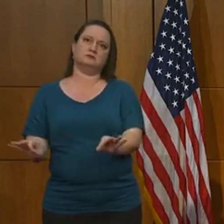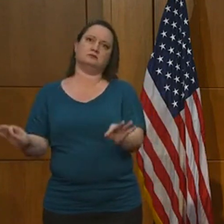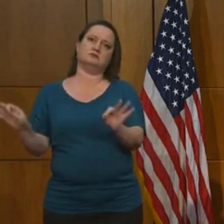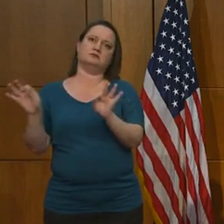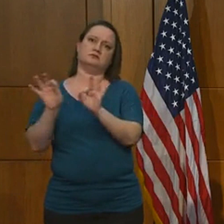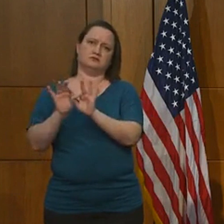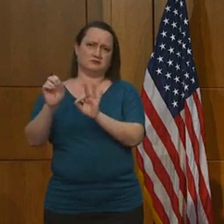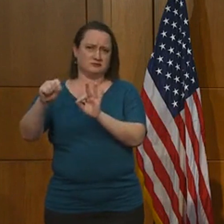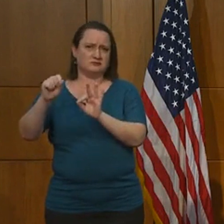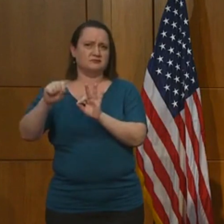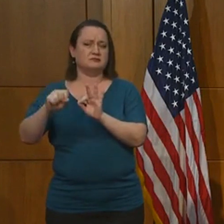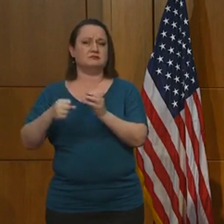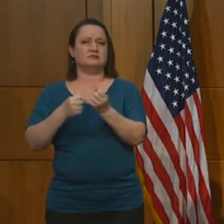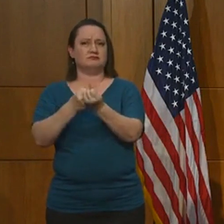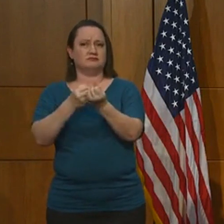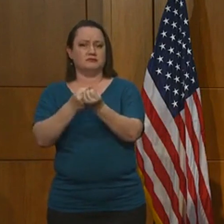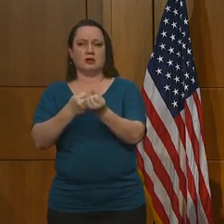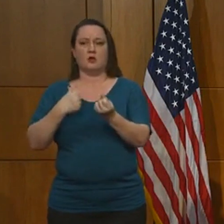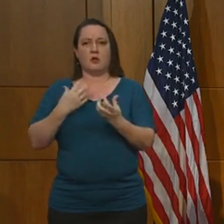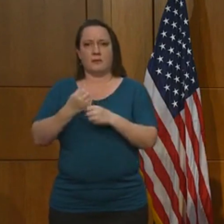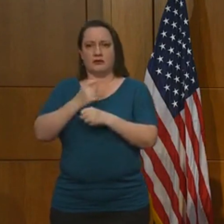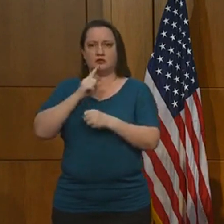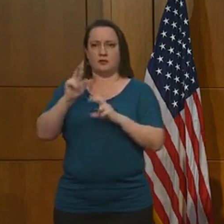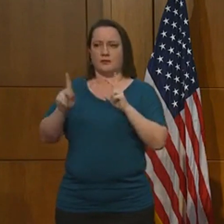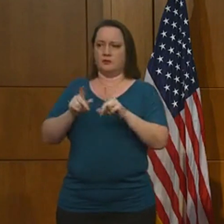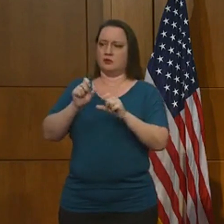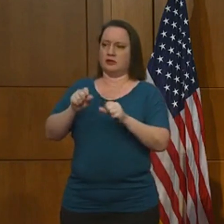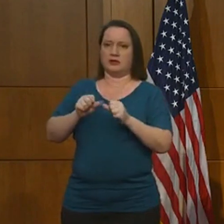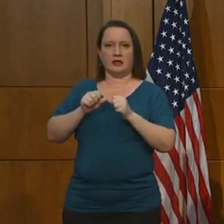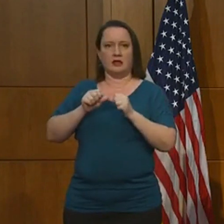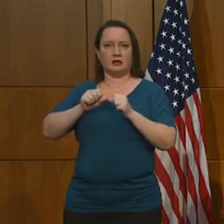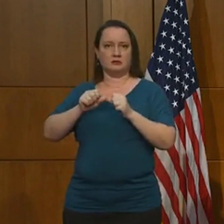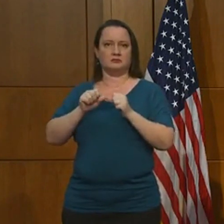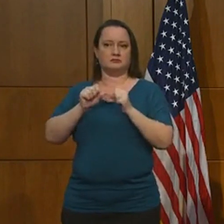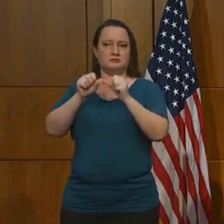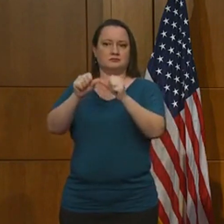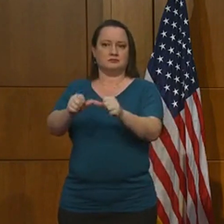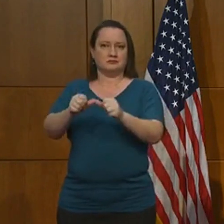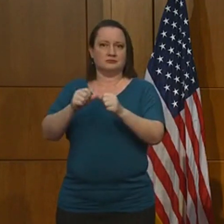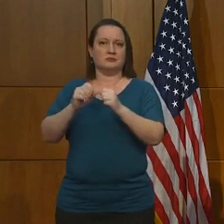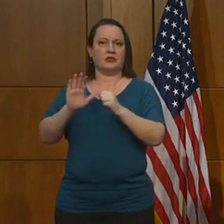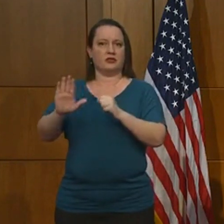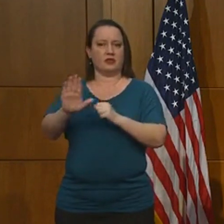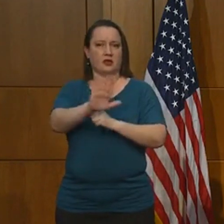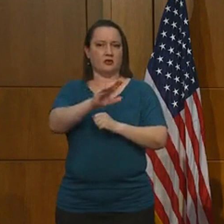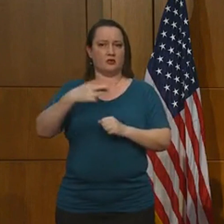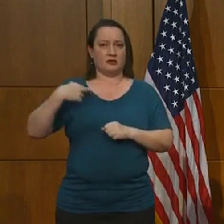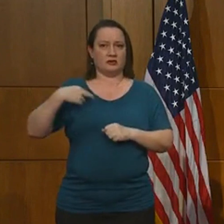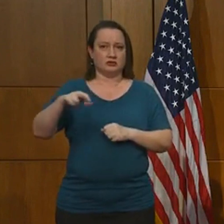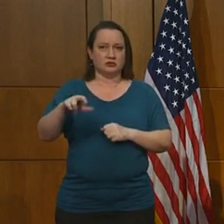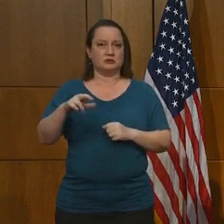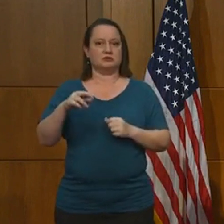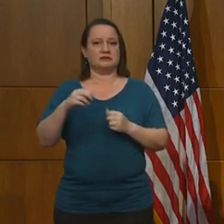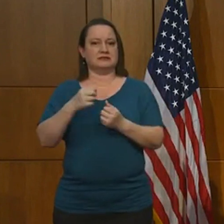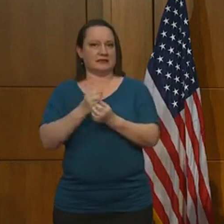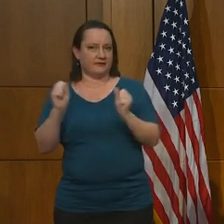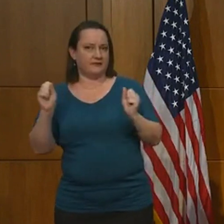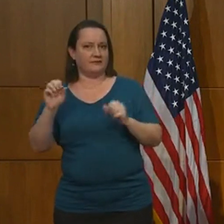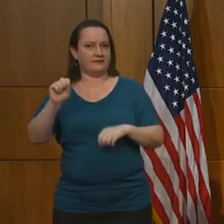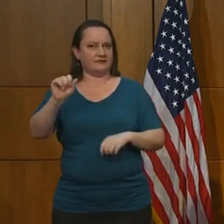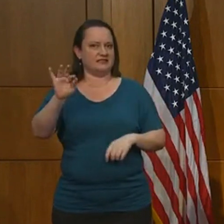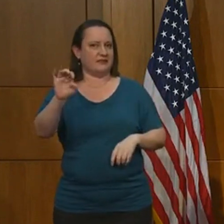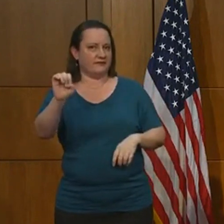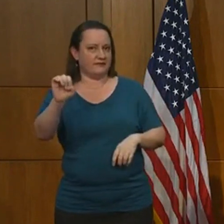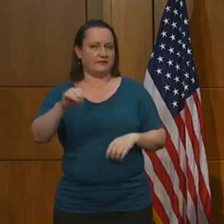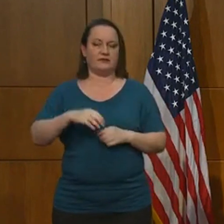that individuals are allowed to practice their religion and that they're allowed to do it safely. So as we went into